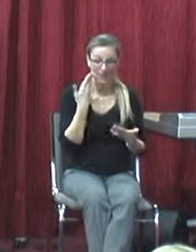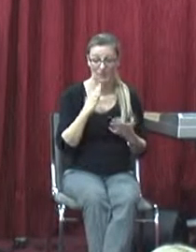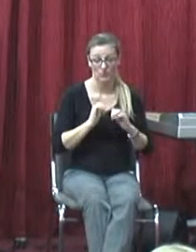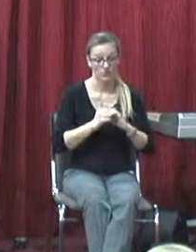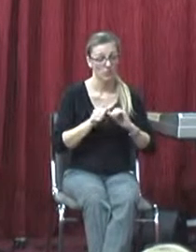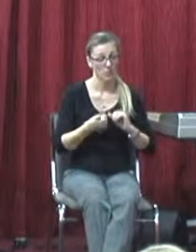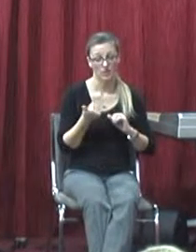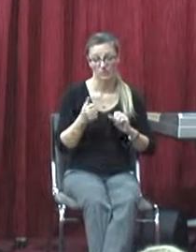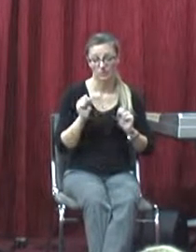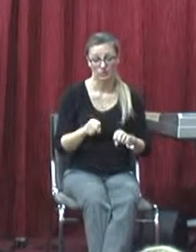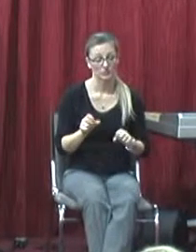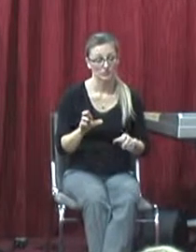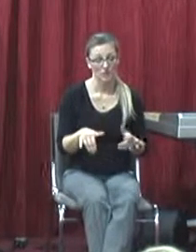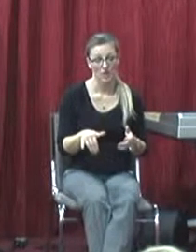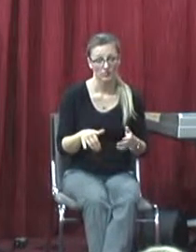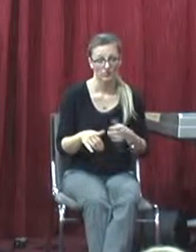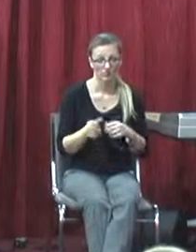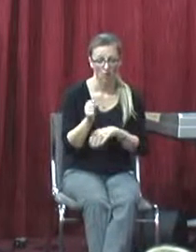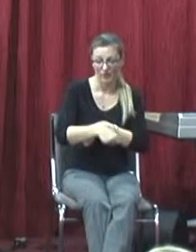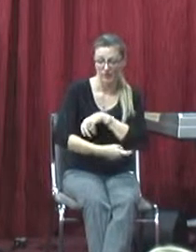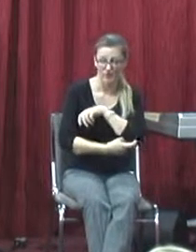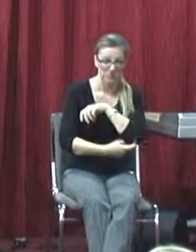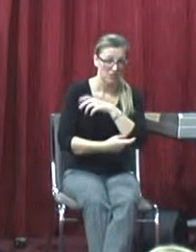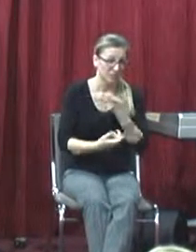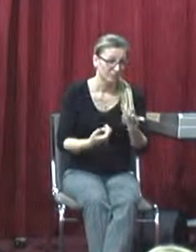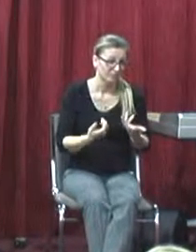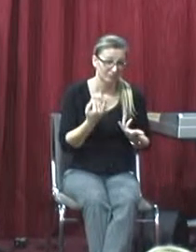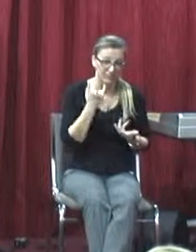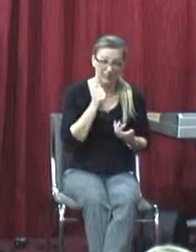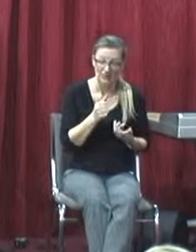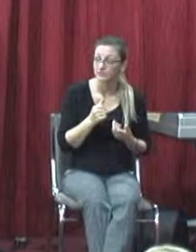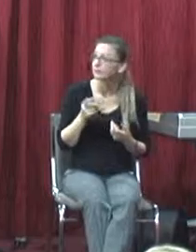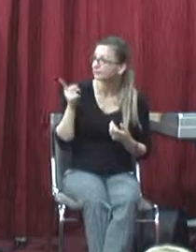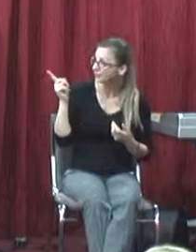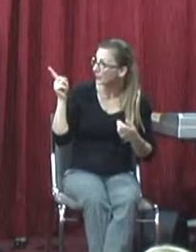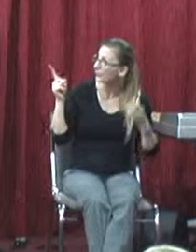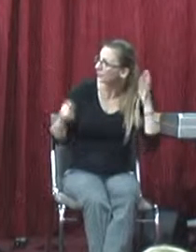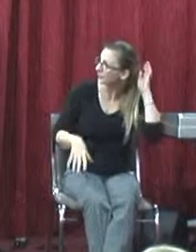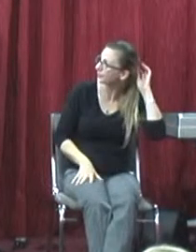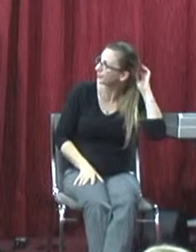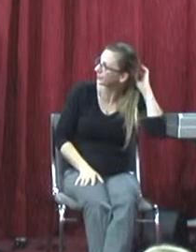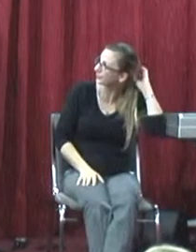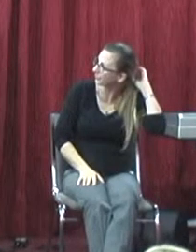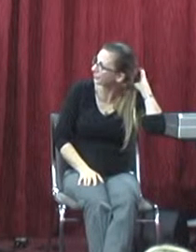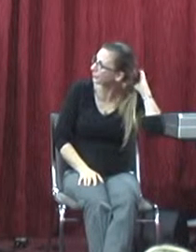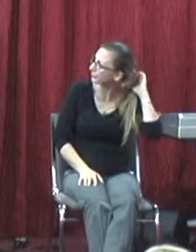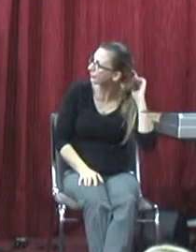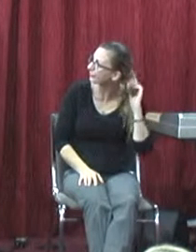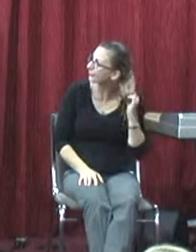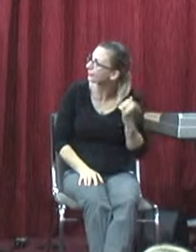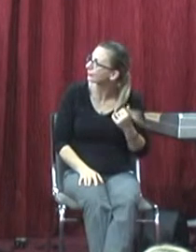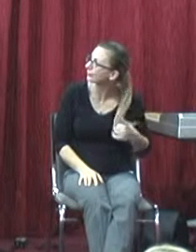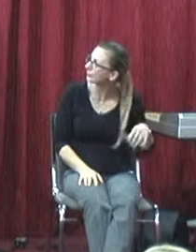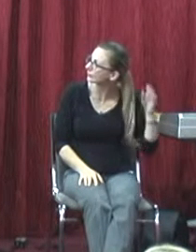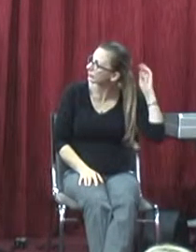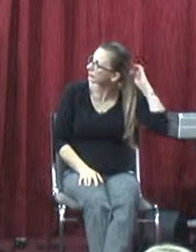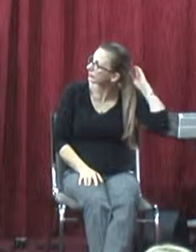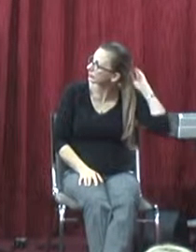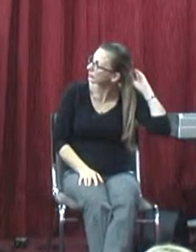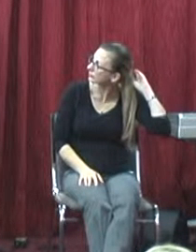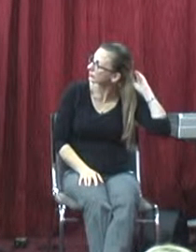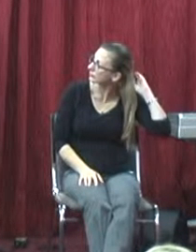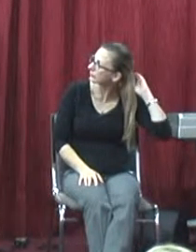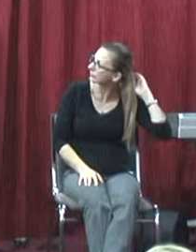this. Verse 22, then we read these amazing, amazing words. The commander of the prison entrusted into Joseph's